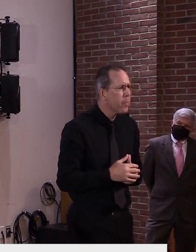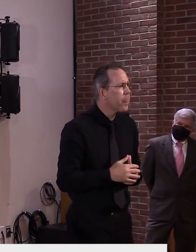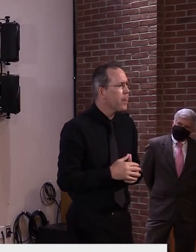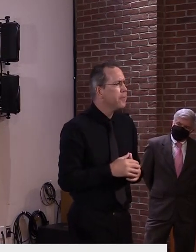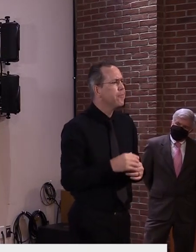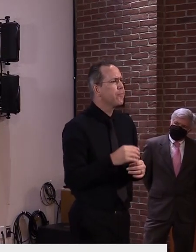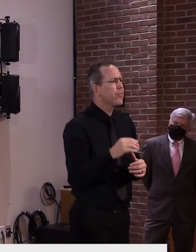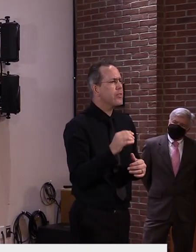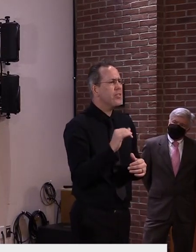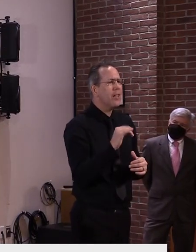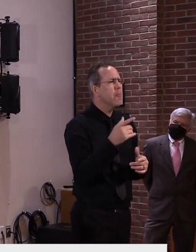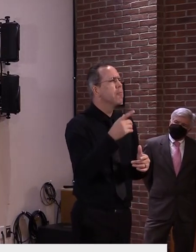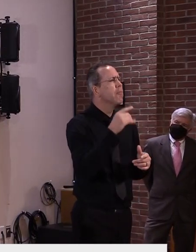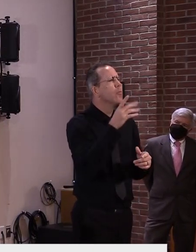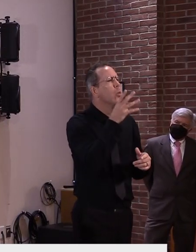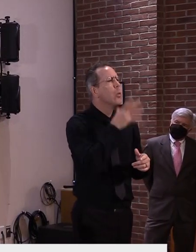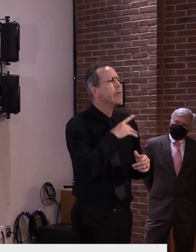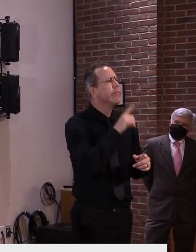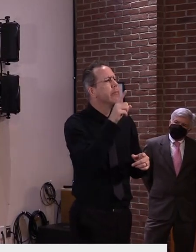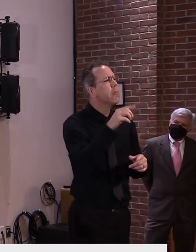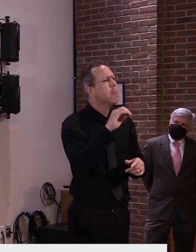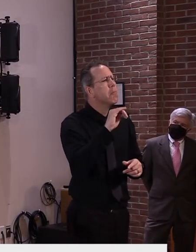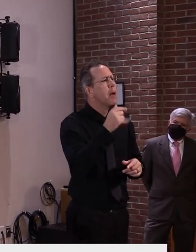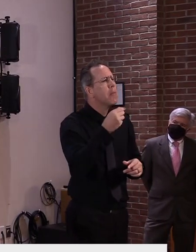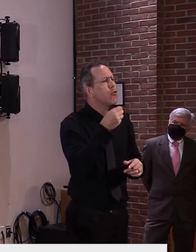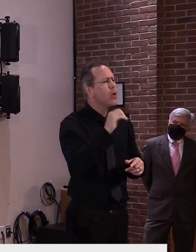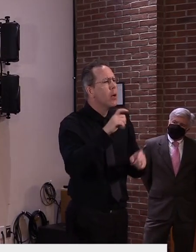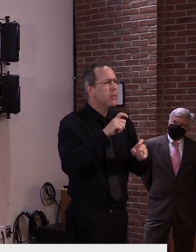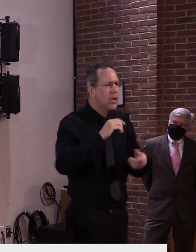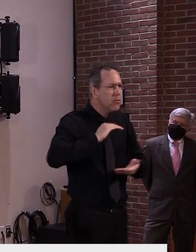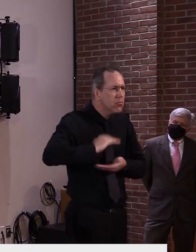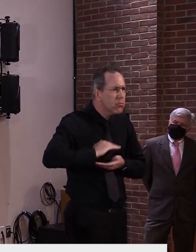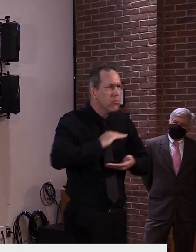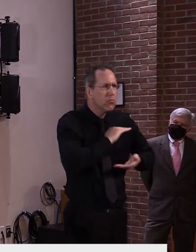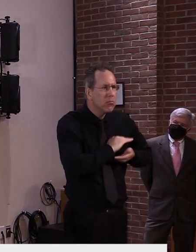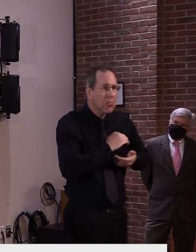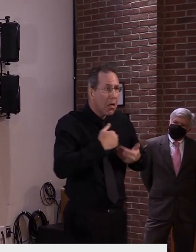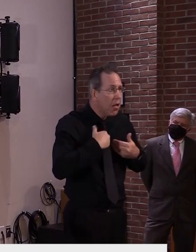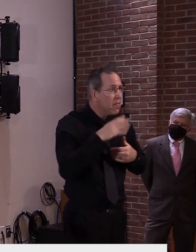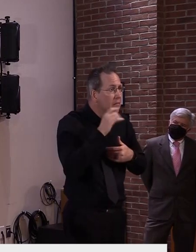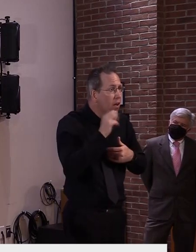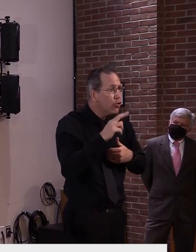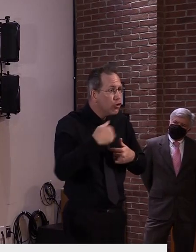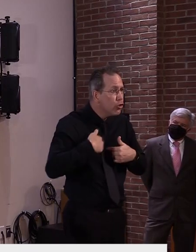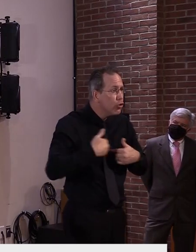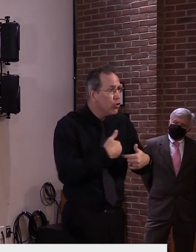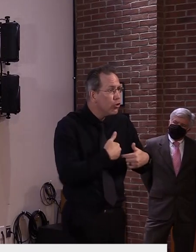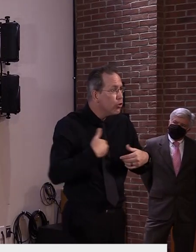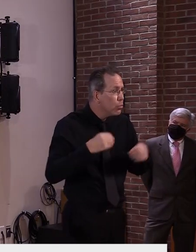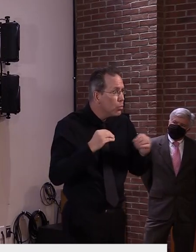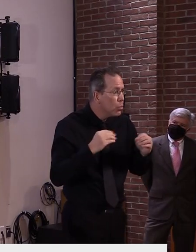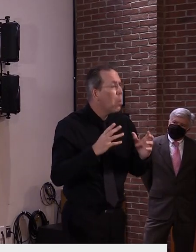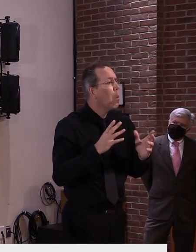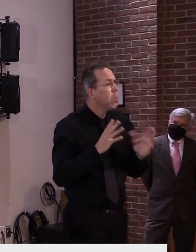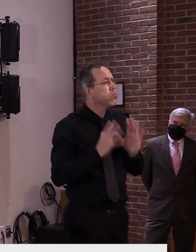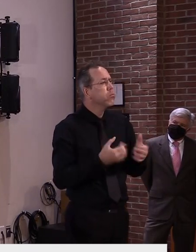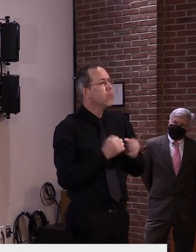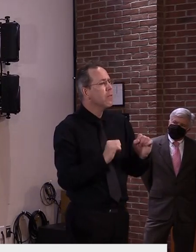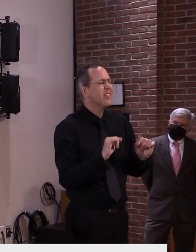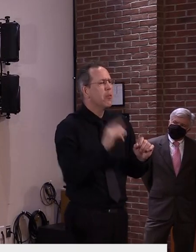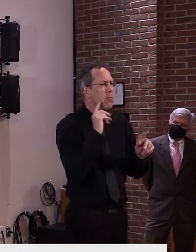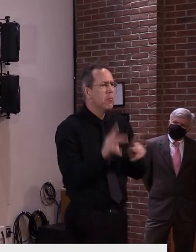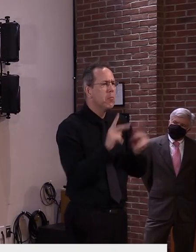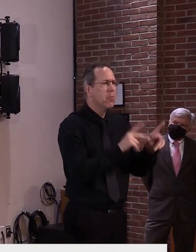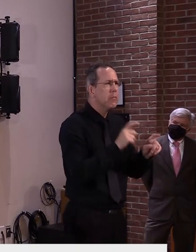you. We're screening somebody who has no symptoms, but we think it's in their best interest to have the test to find something before